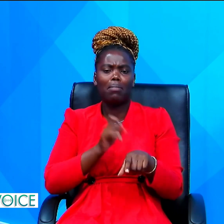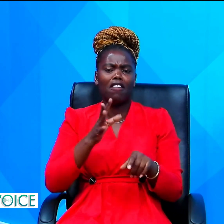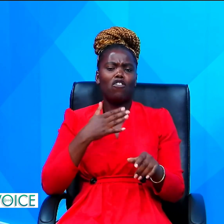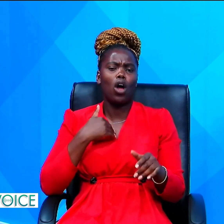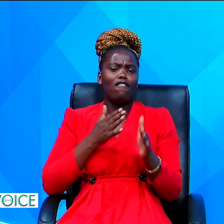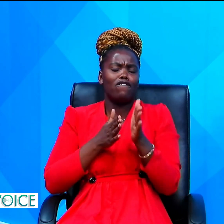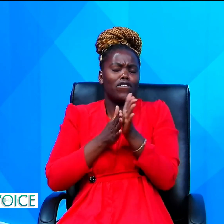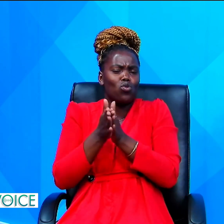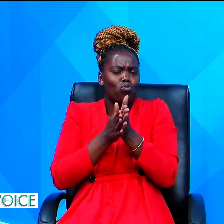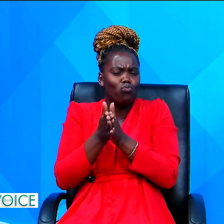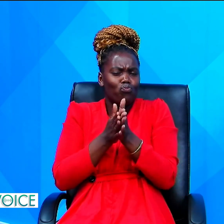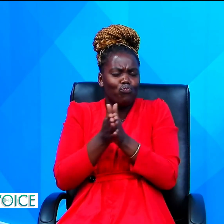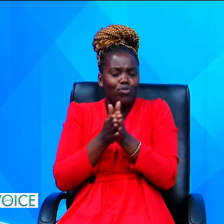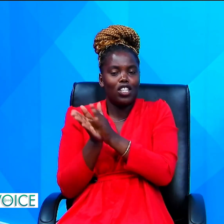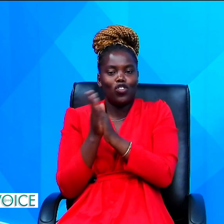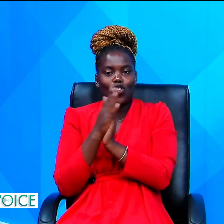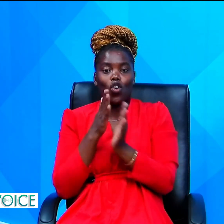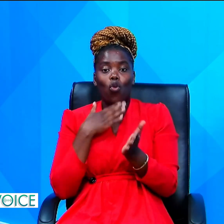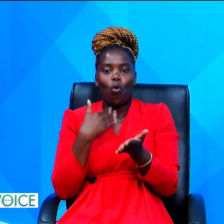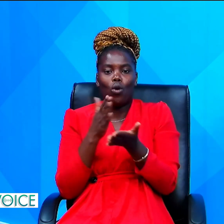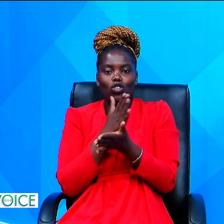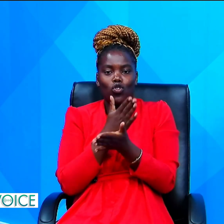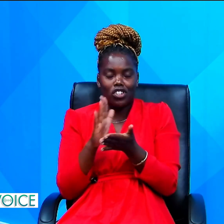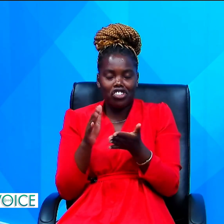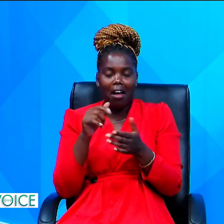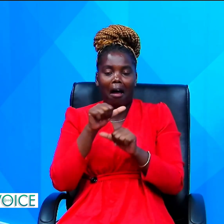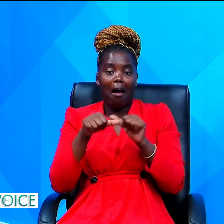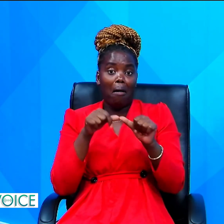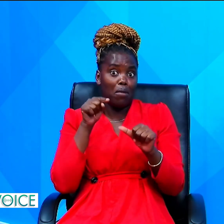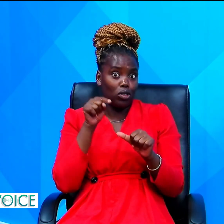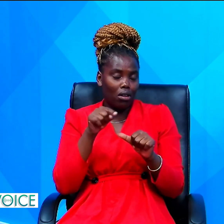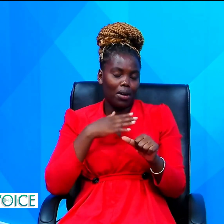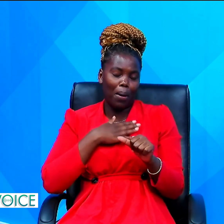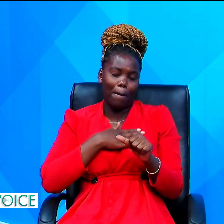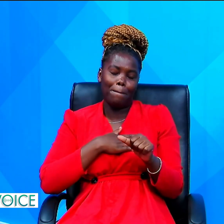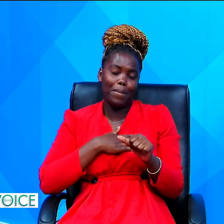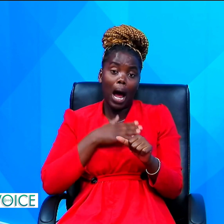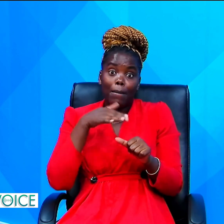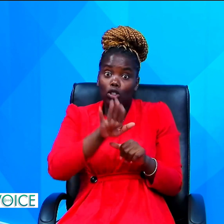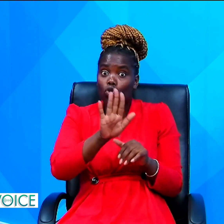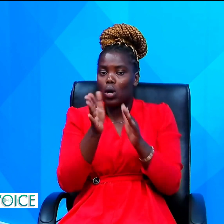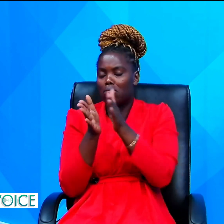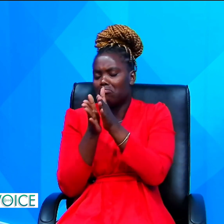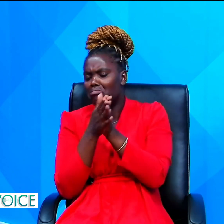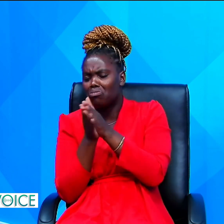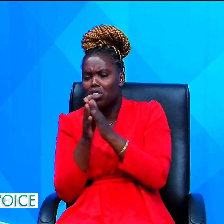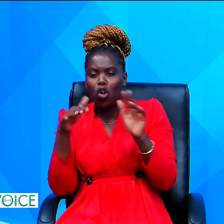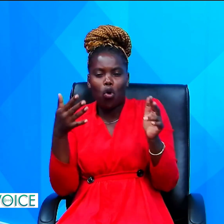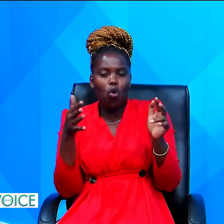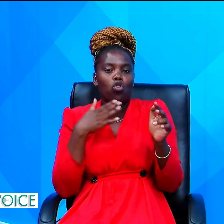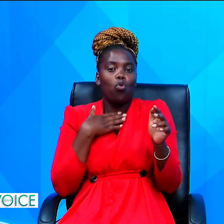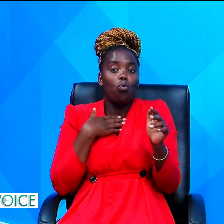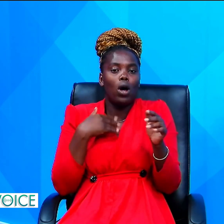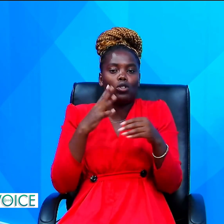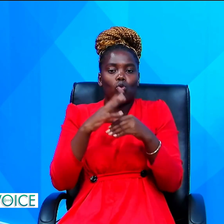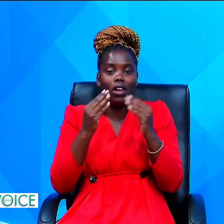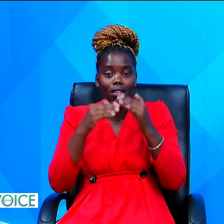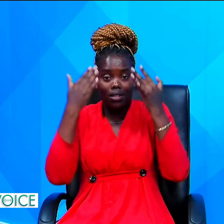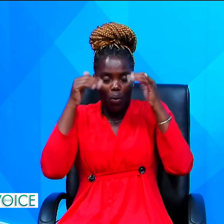If you have an inspiring story that you want to share with us about your stories and your life, and you want to